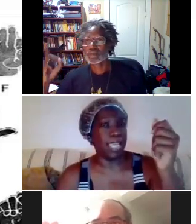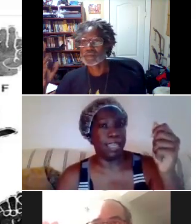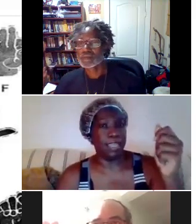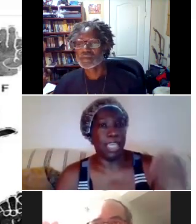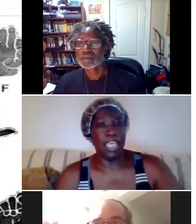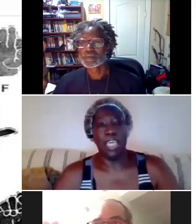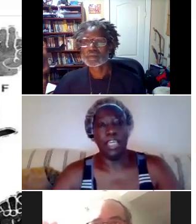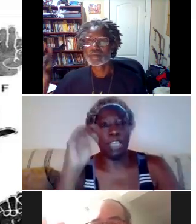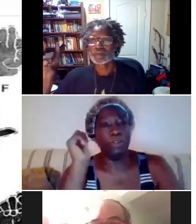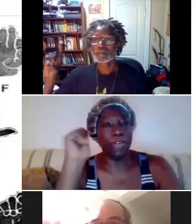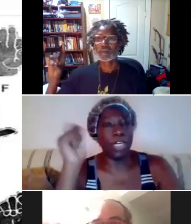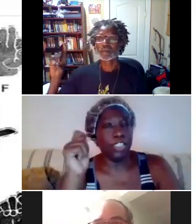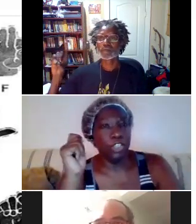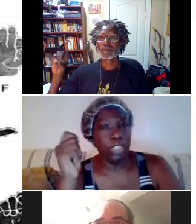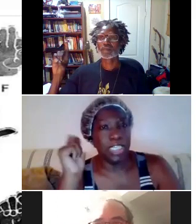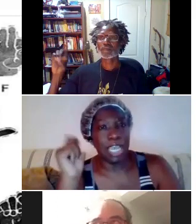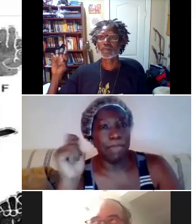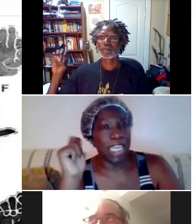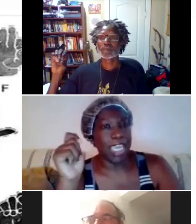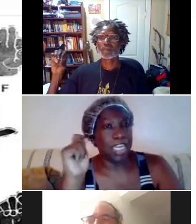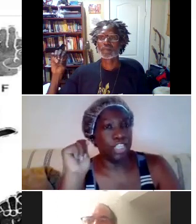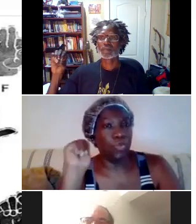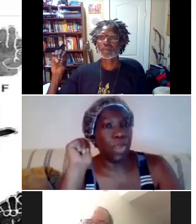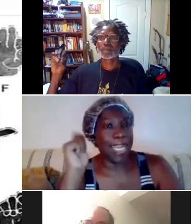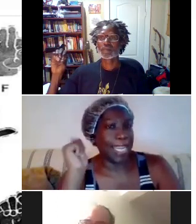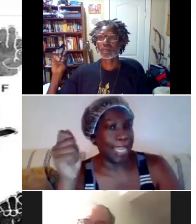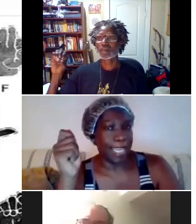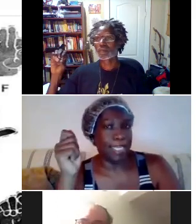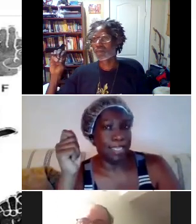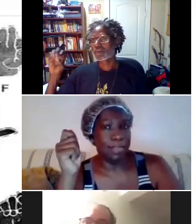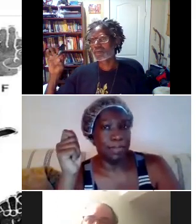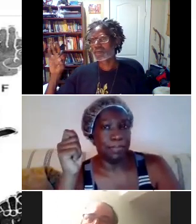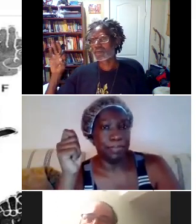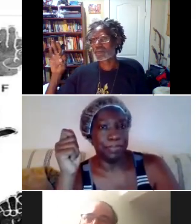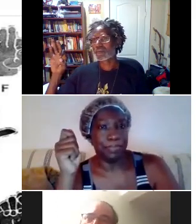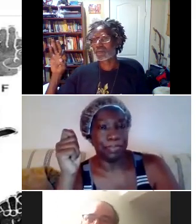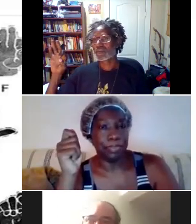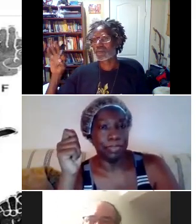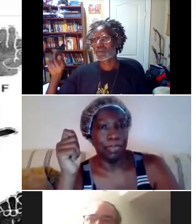non-dominant hand. They refer to the dominant hand as your right hand.